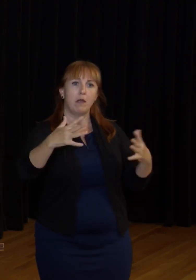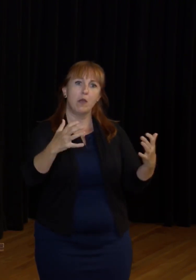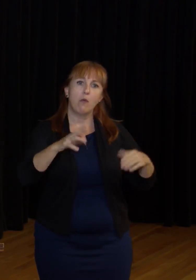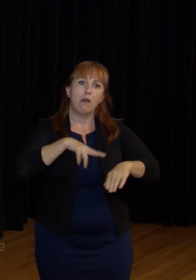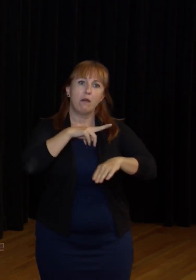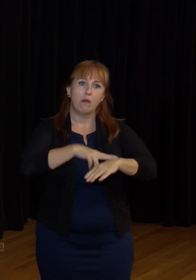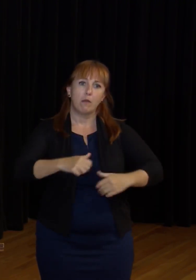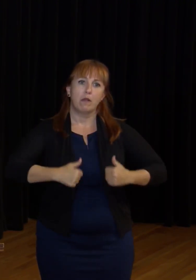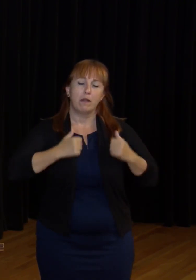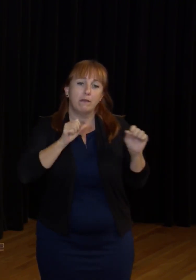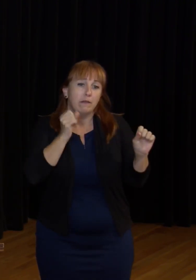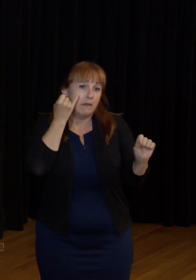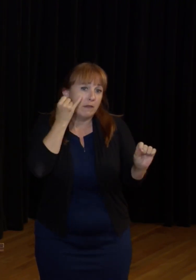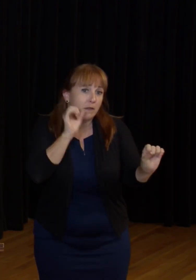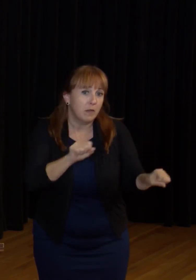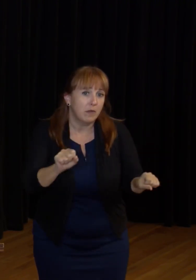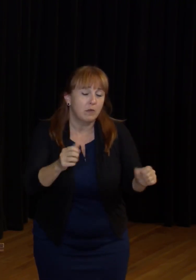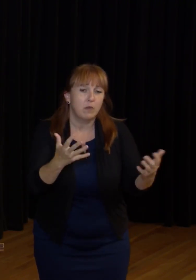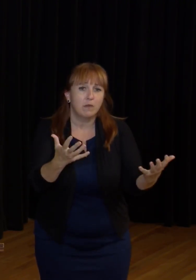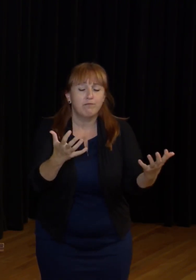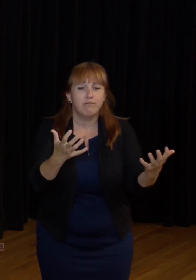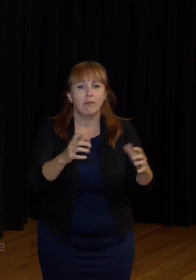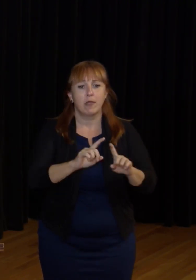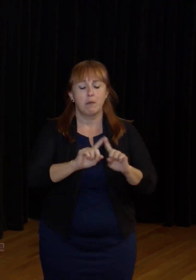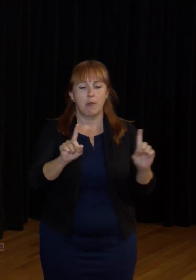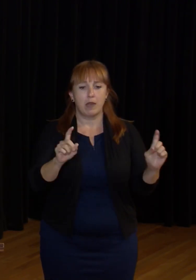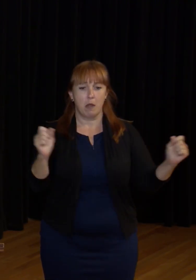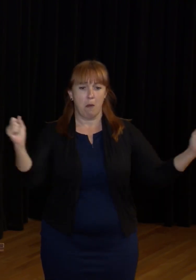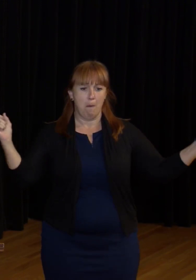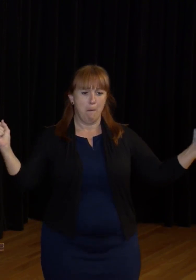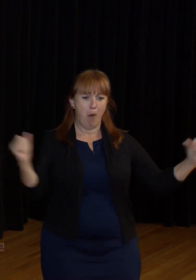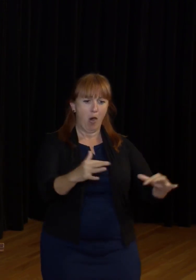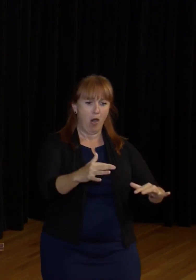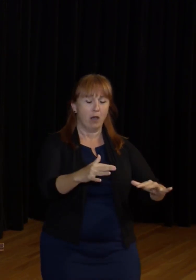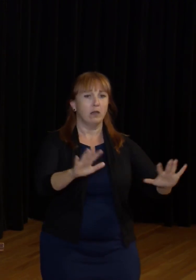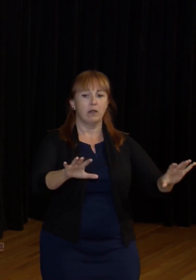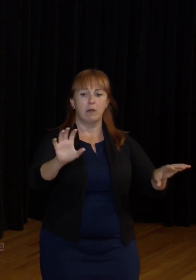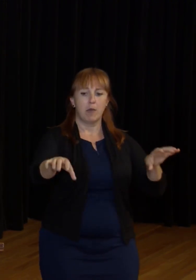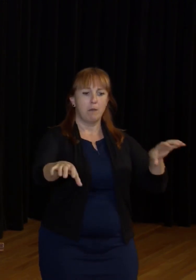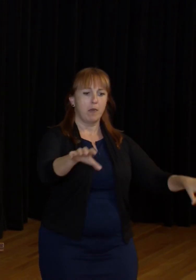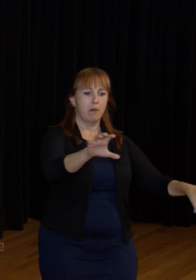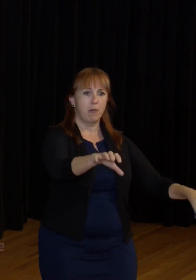possibly can, short of, you know, having really large clumps of people put together.